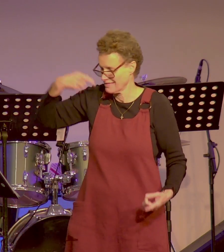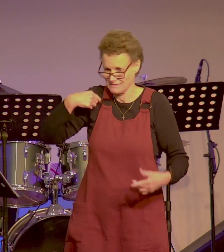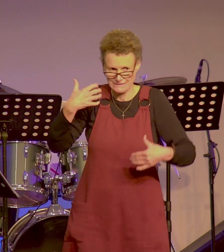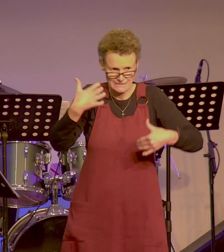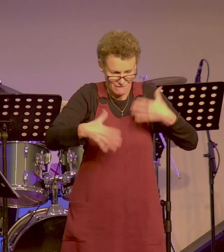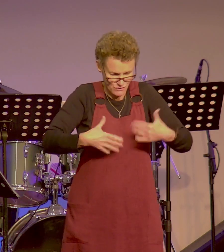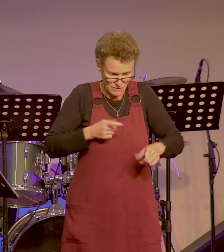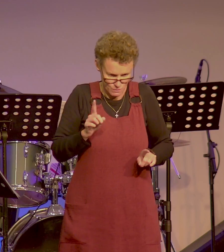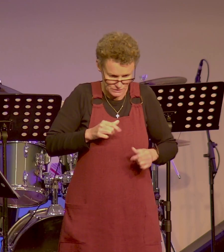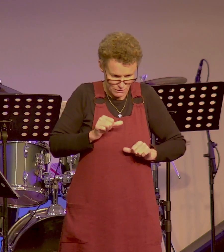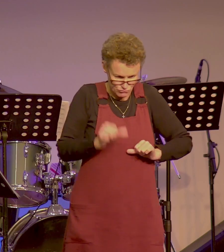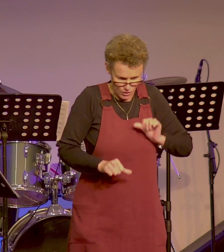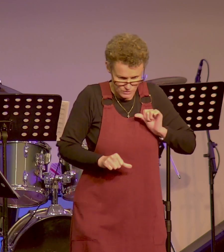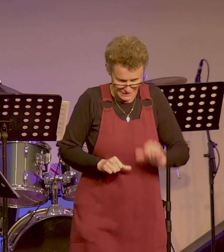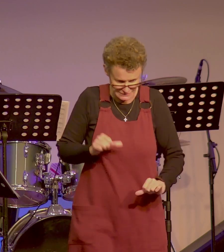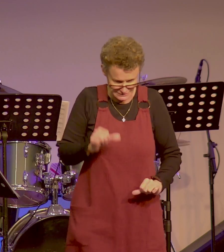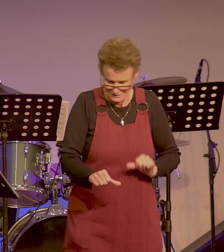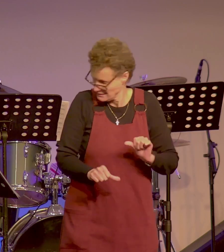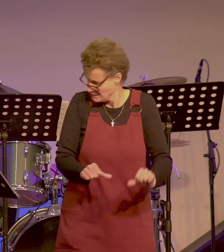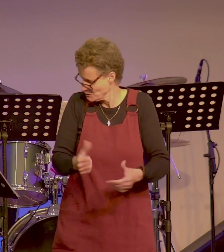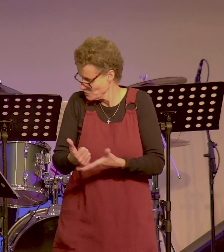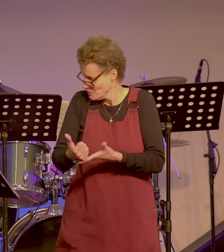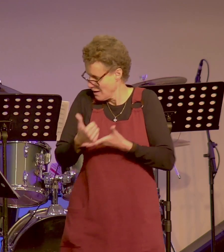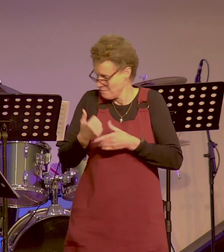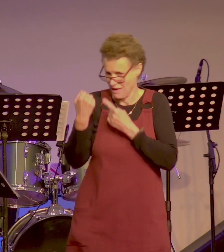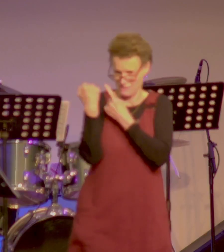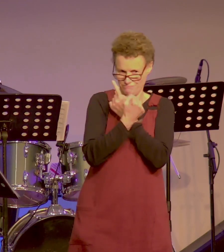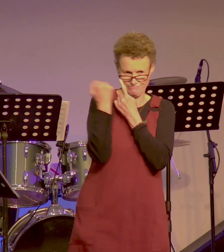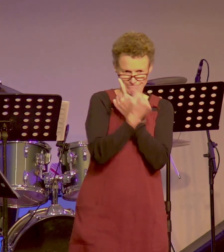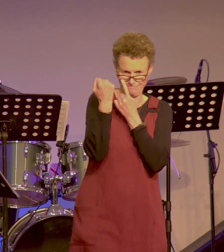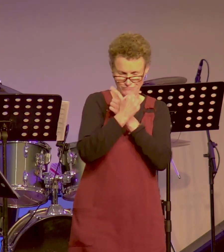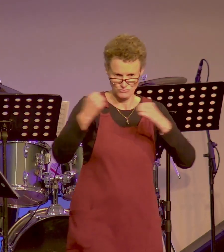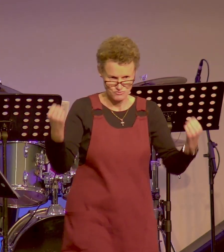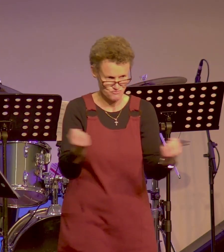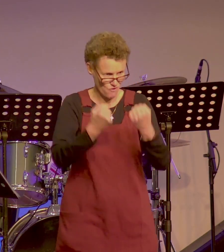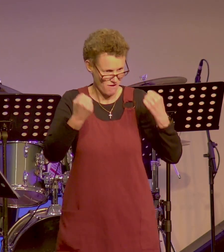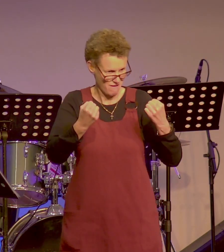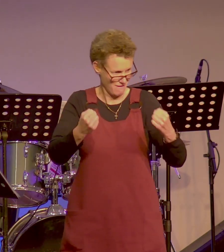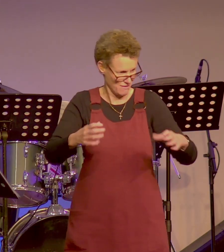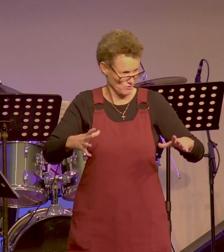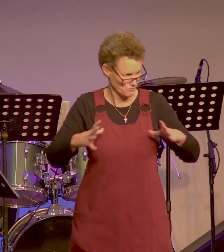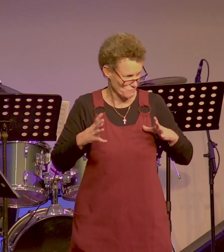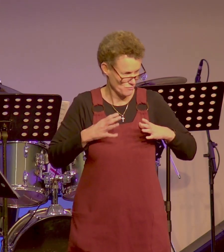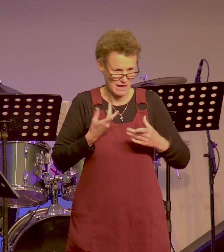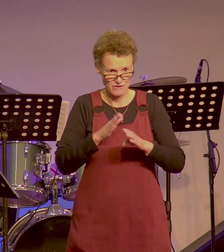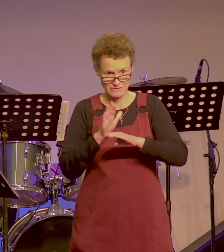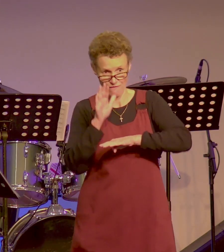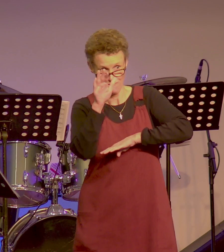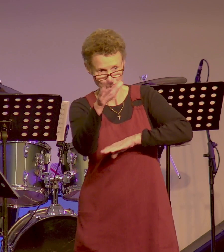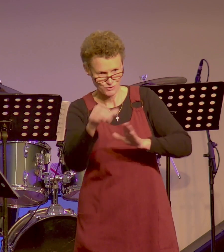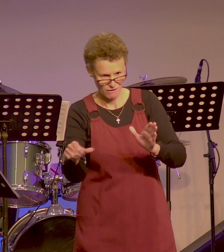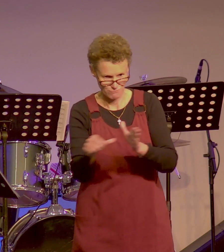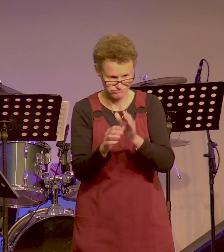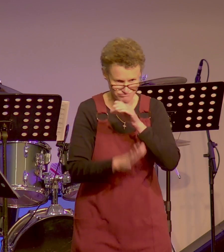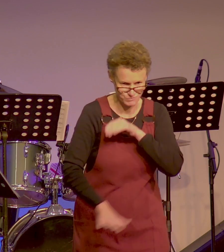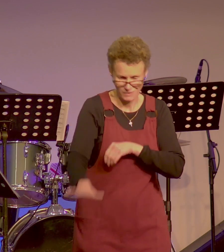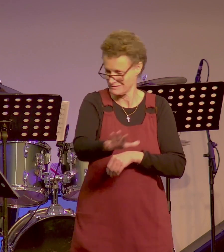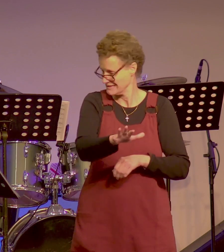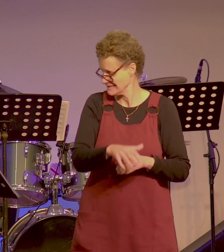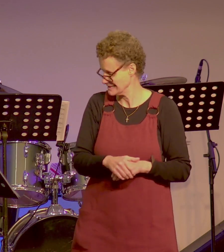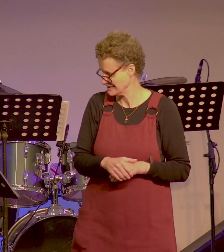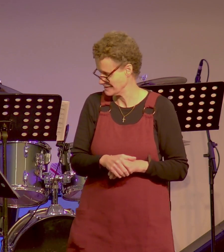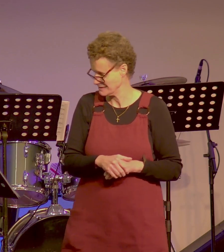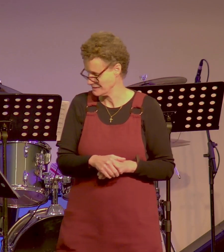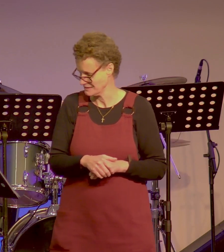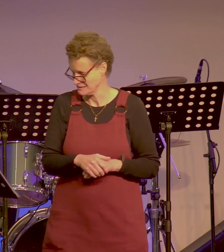Sometimes we fail to understand that suffering is just a process to help us to grow and be prepared for the